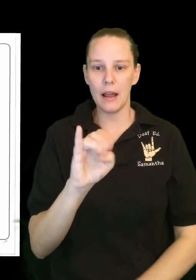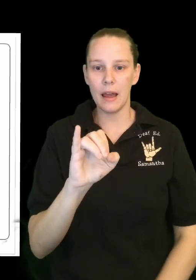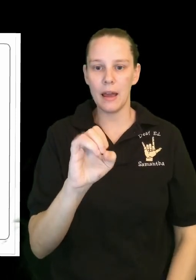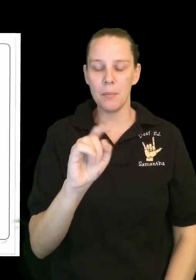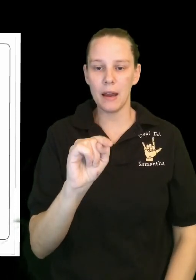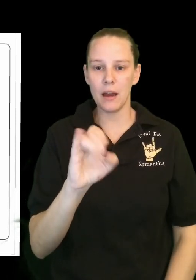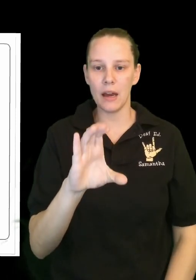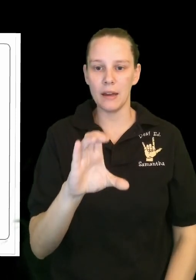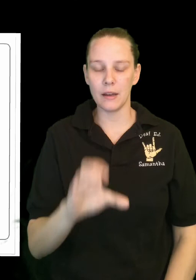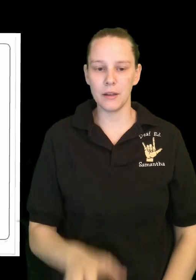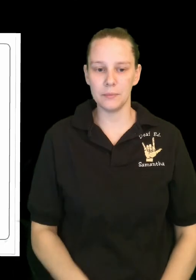abiotic.